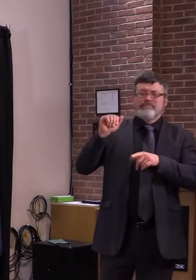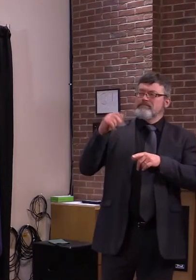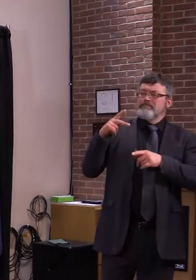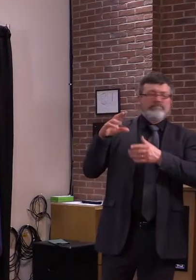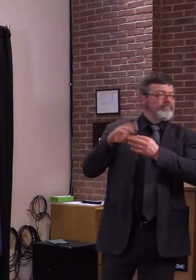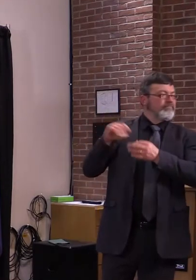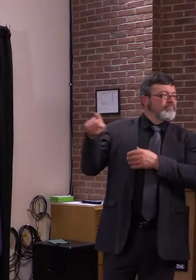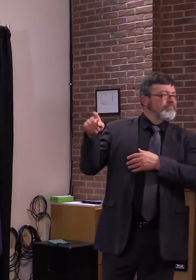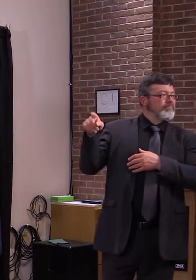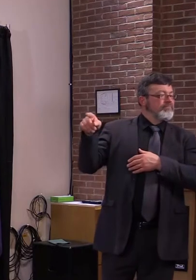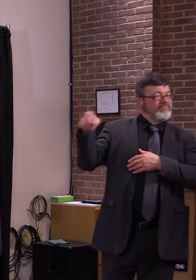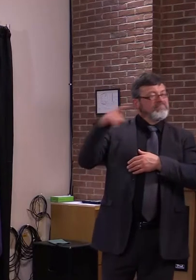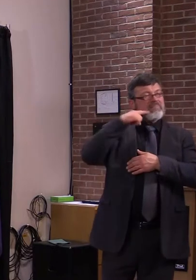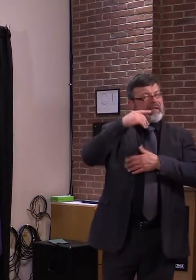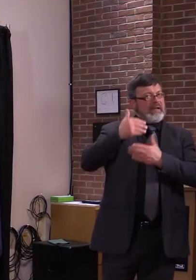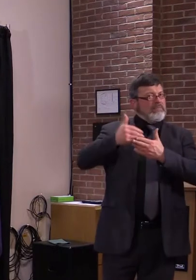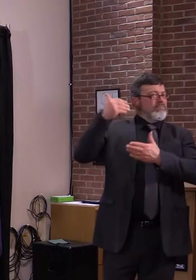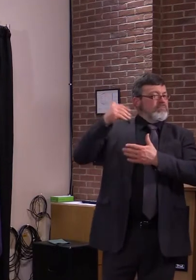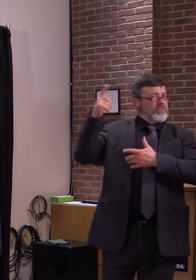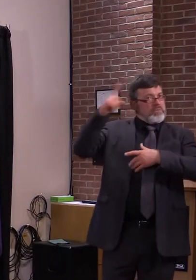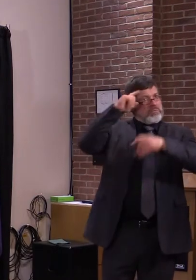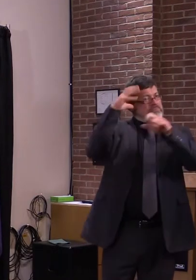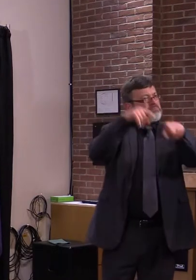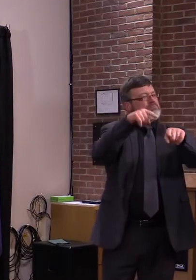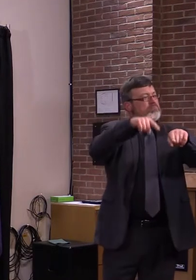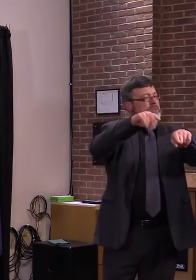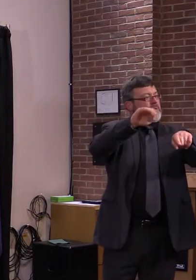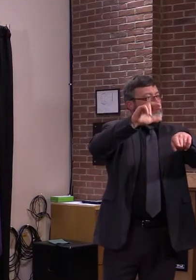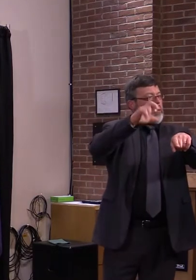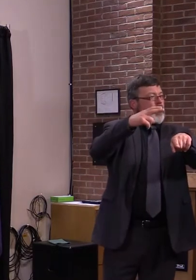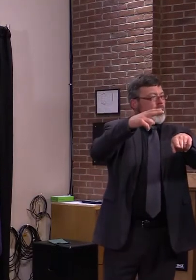is fair? I think that's completely realistic.